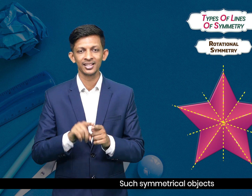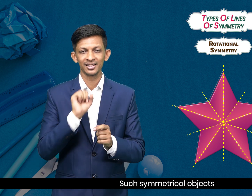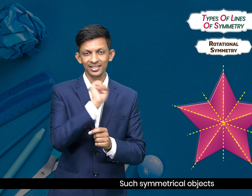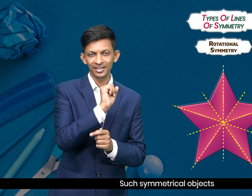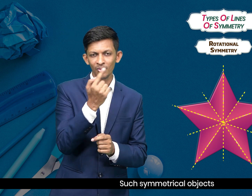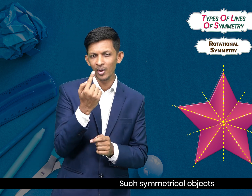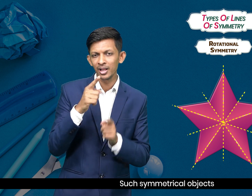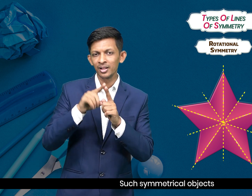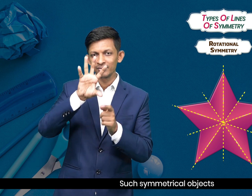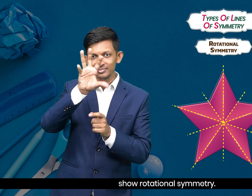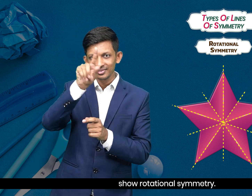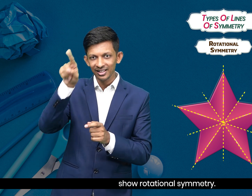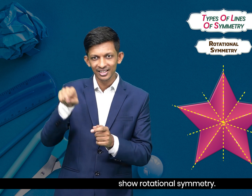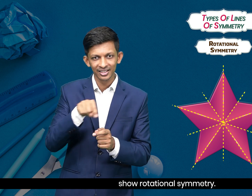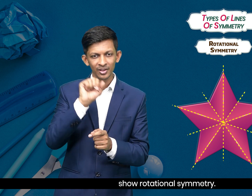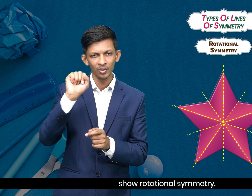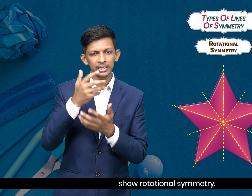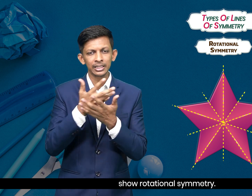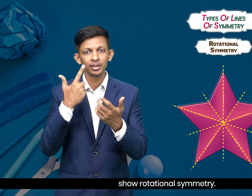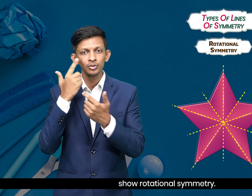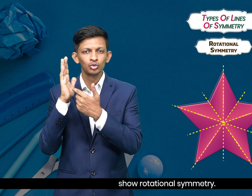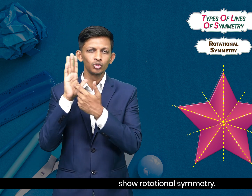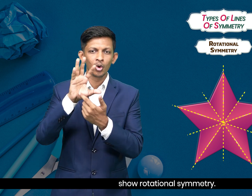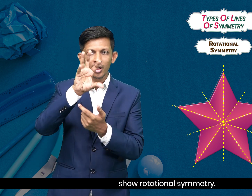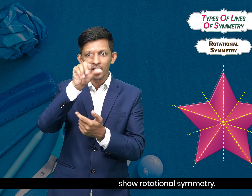Such symmetrical objects show rotational symmetry.